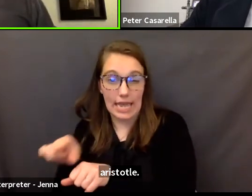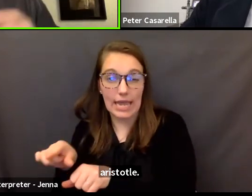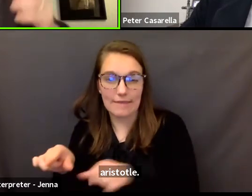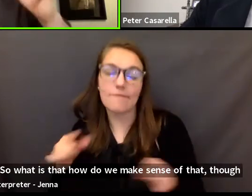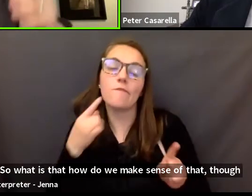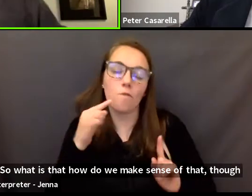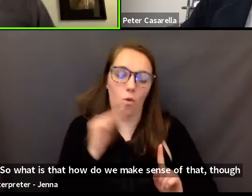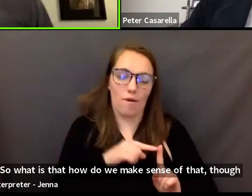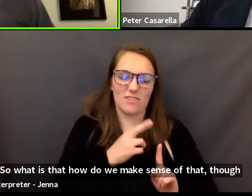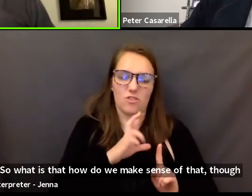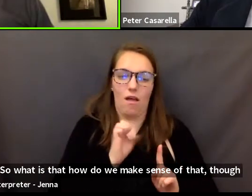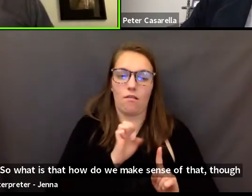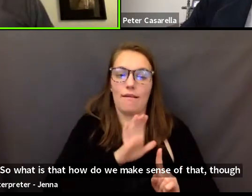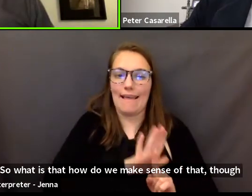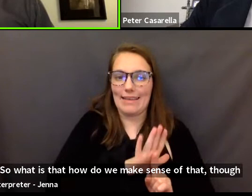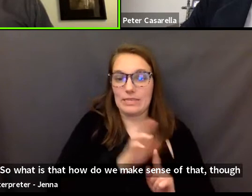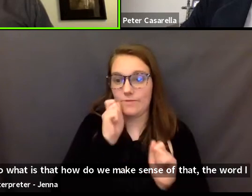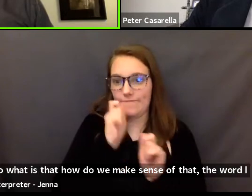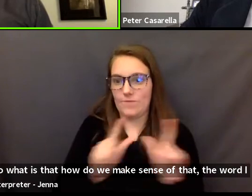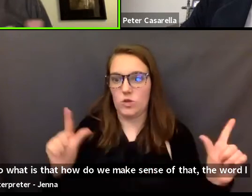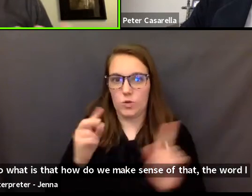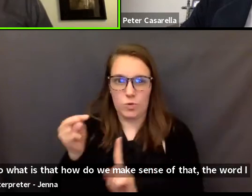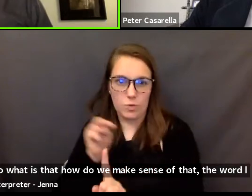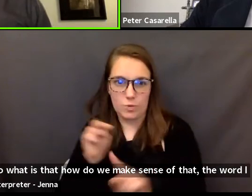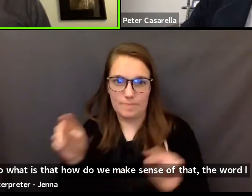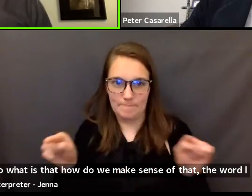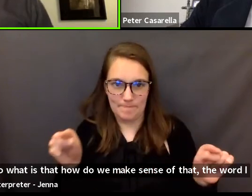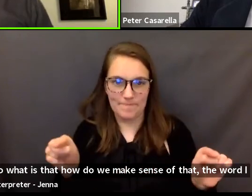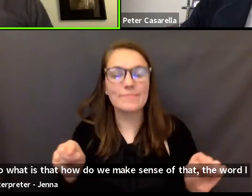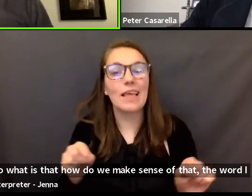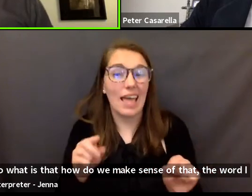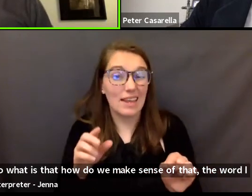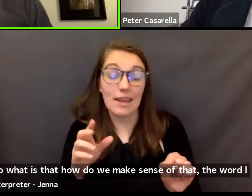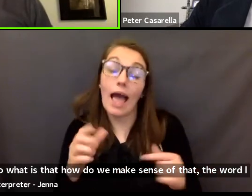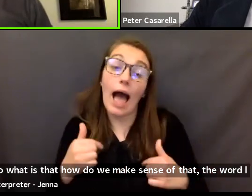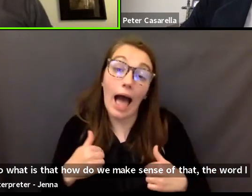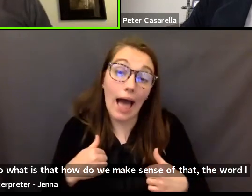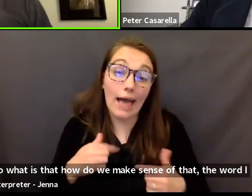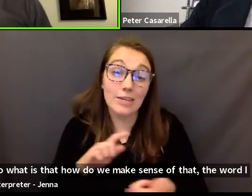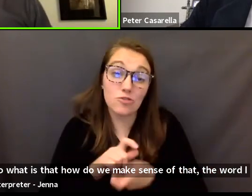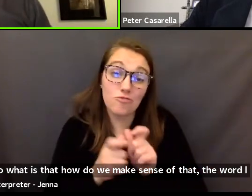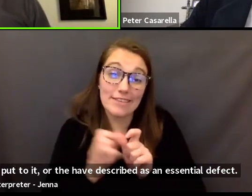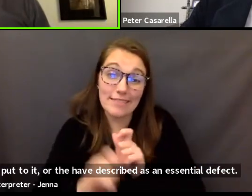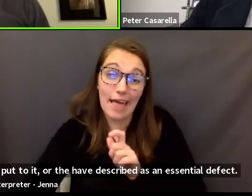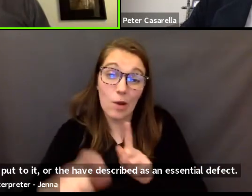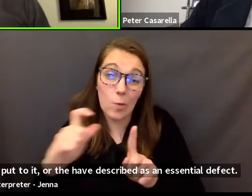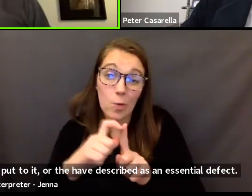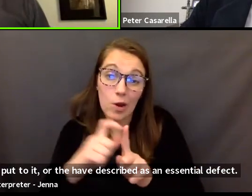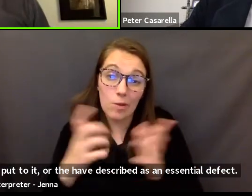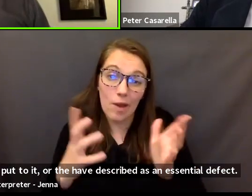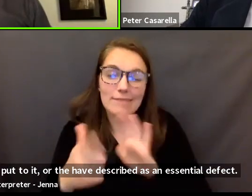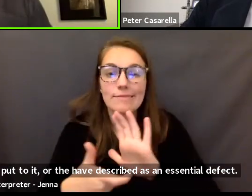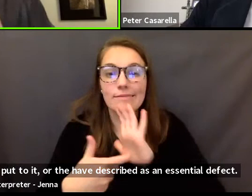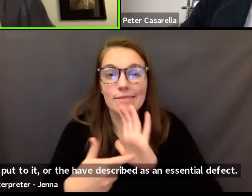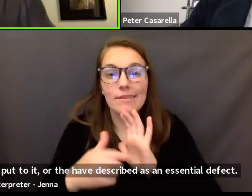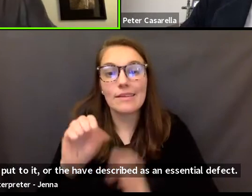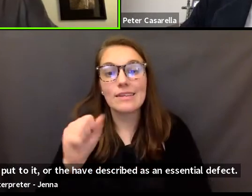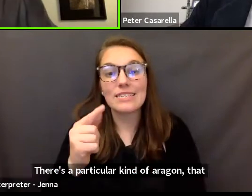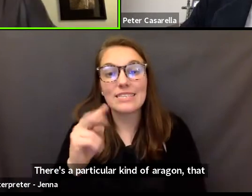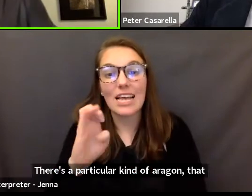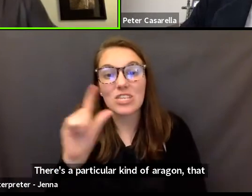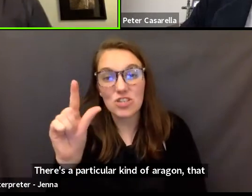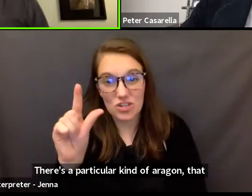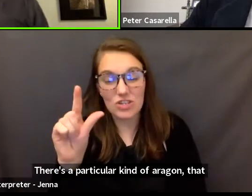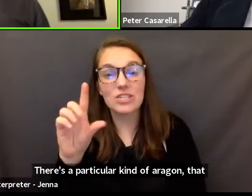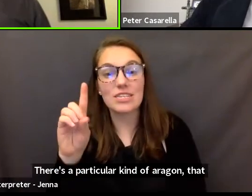put to it, I've described it as an essential defect. There's a particular kind of ergon that